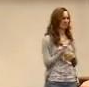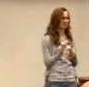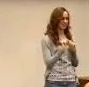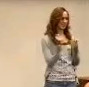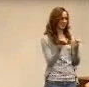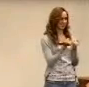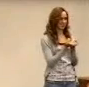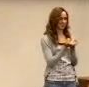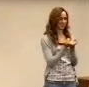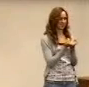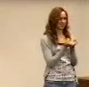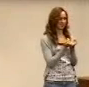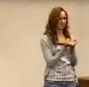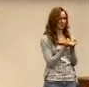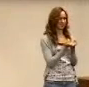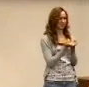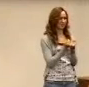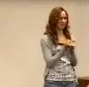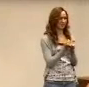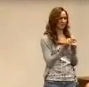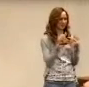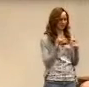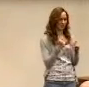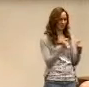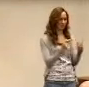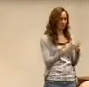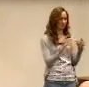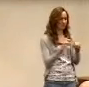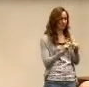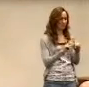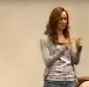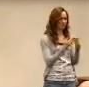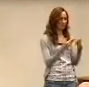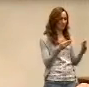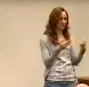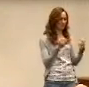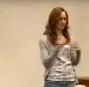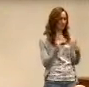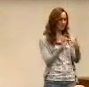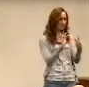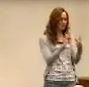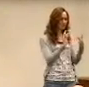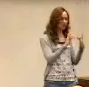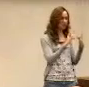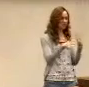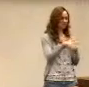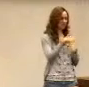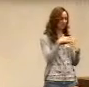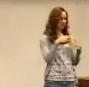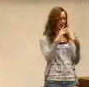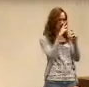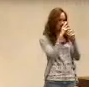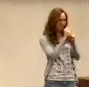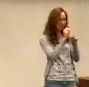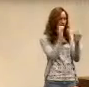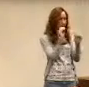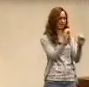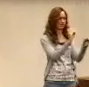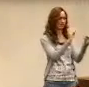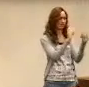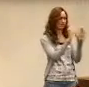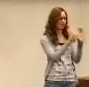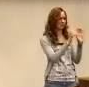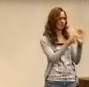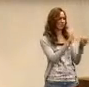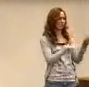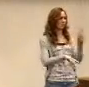It's a team that has tried a lot of different things to contact, to interact with, to attract, to teach, and